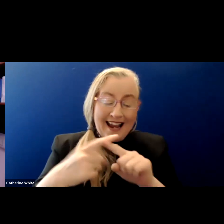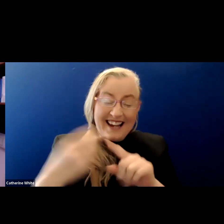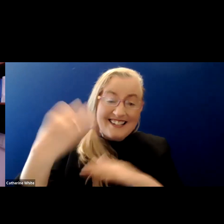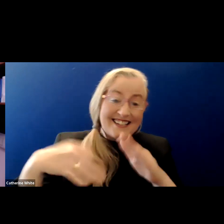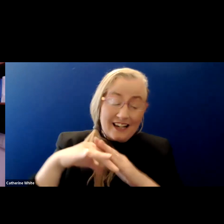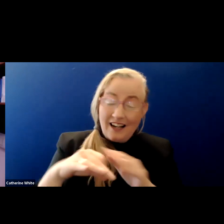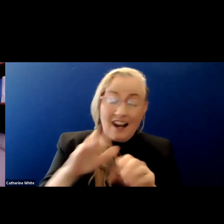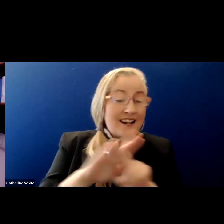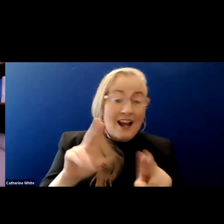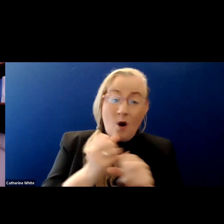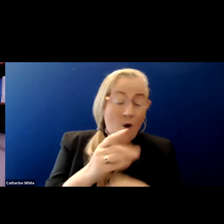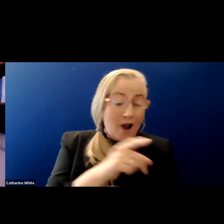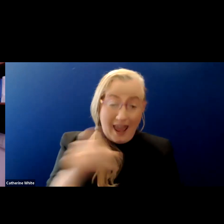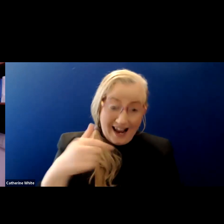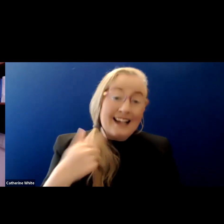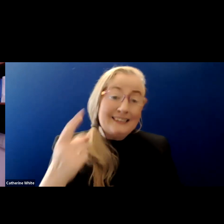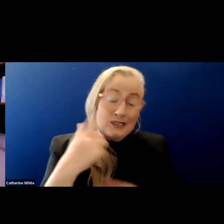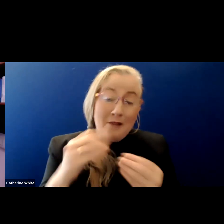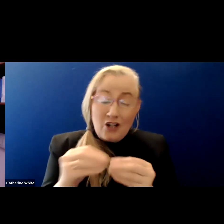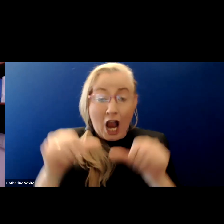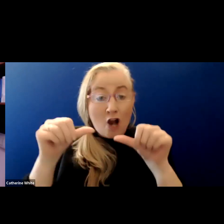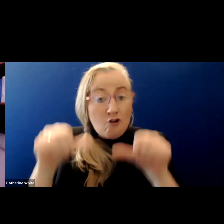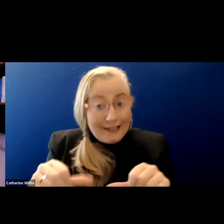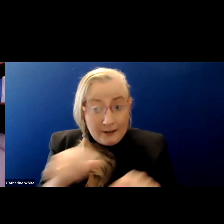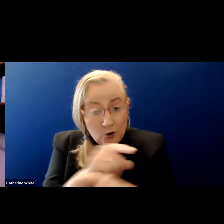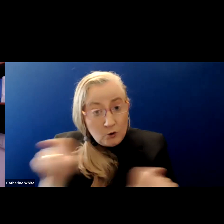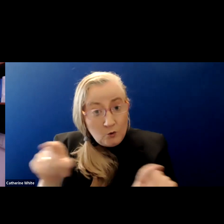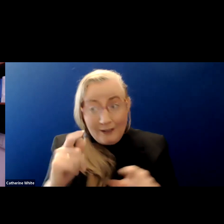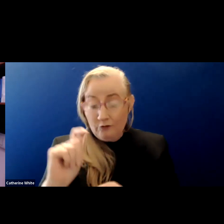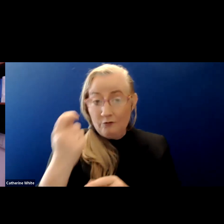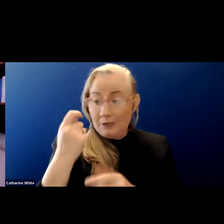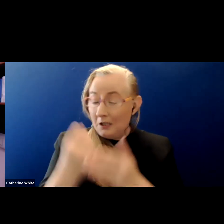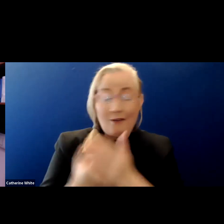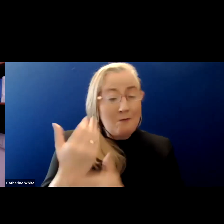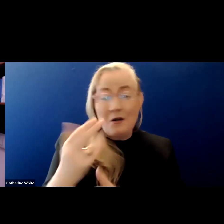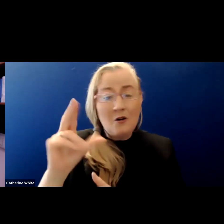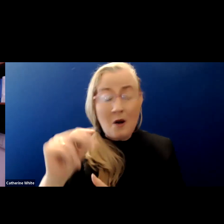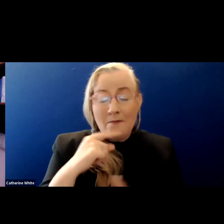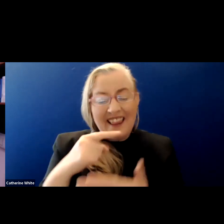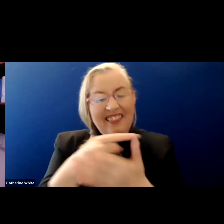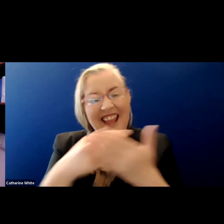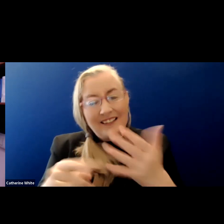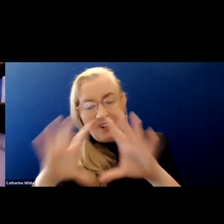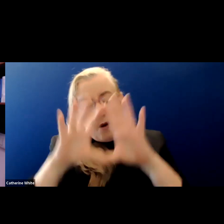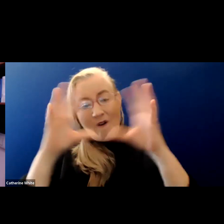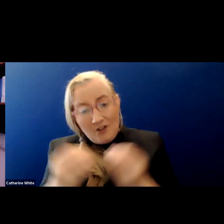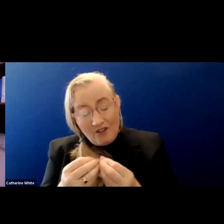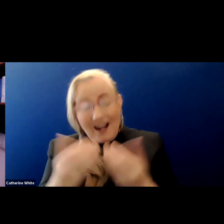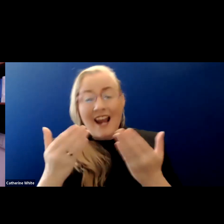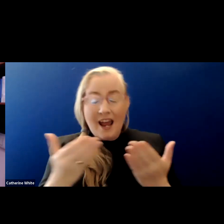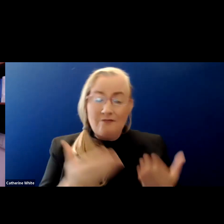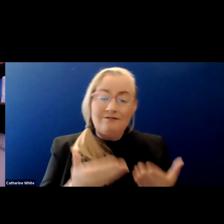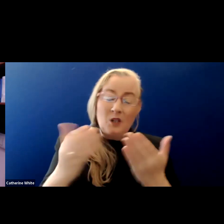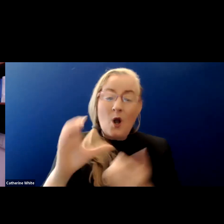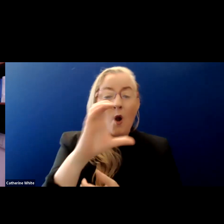of whom, as I've mentioned, are agreeable to these latest developments. So with that overview, I'd like to turn now to my